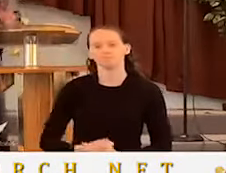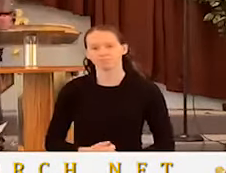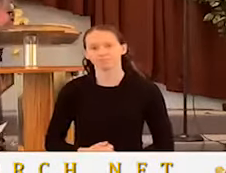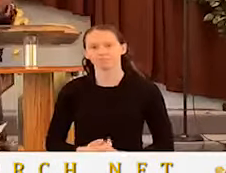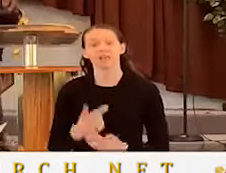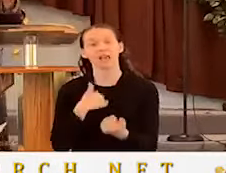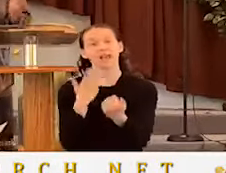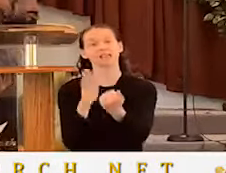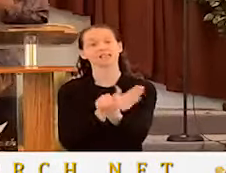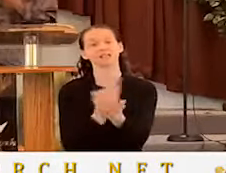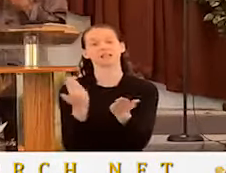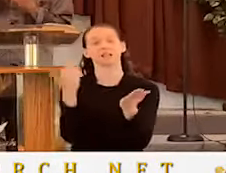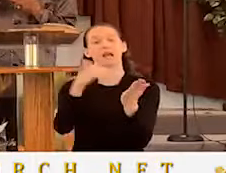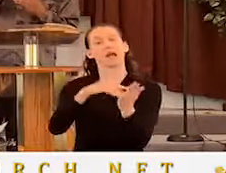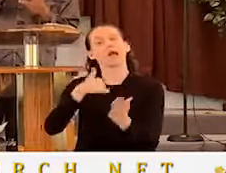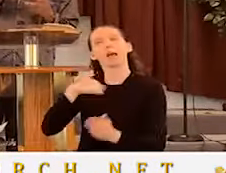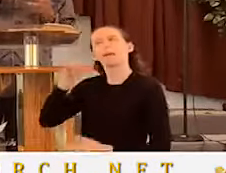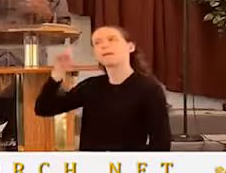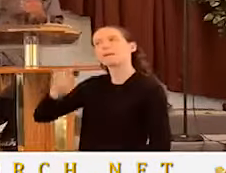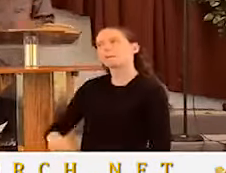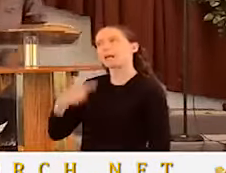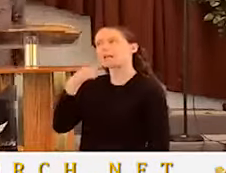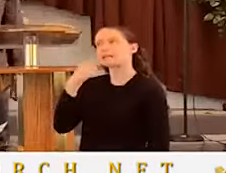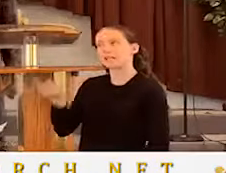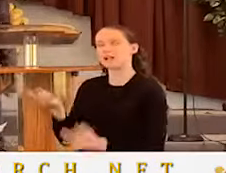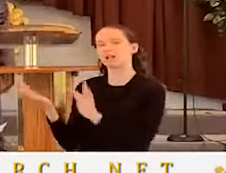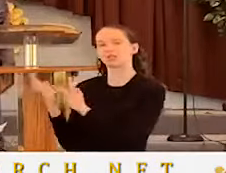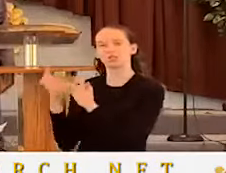alone. I'm gonna sing it again. I must tell Jesus